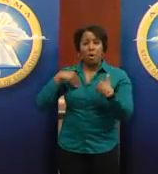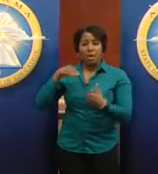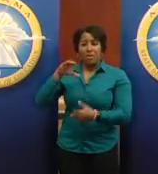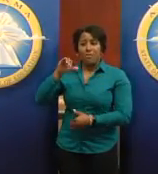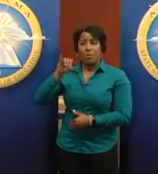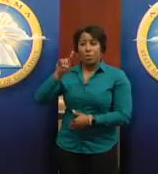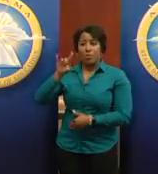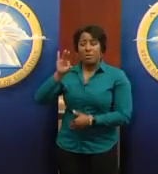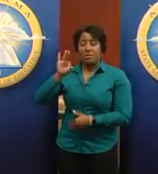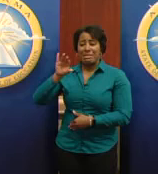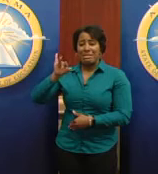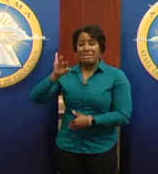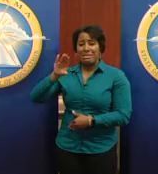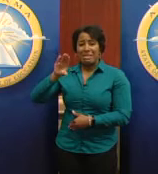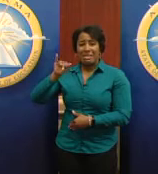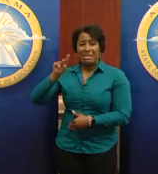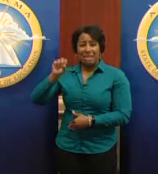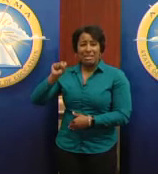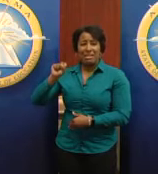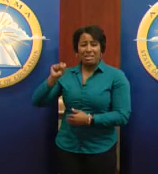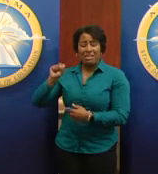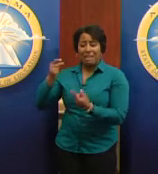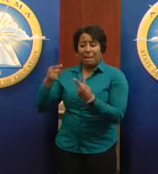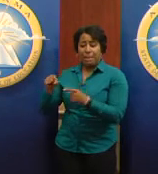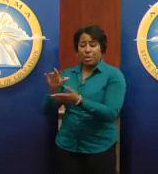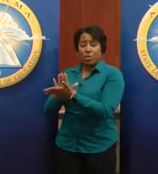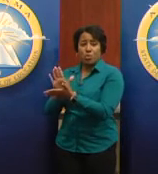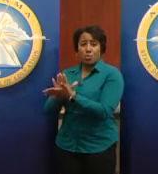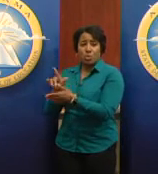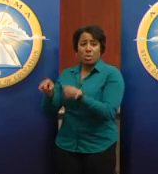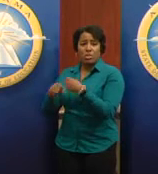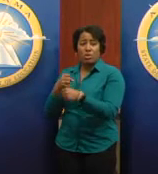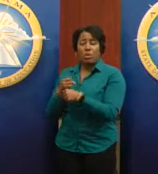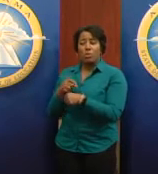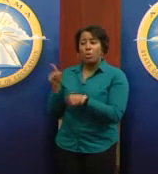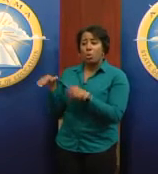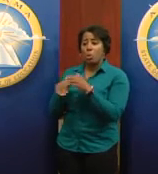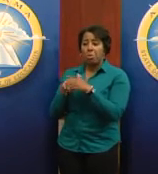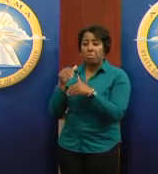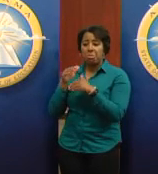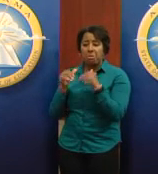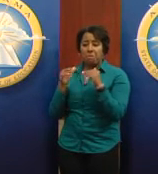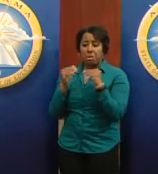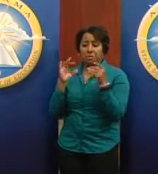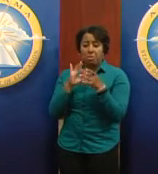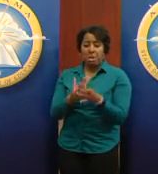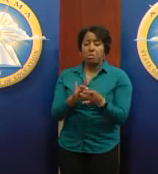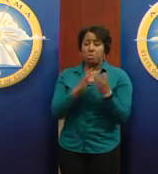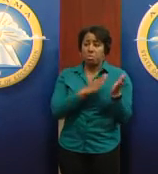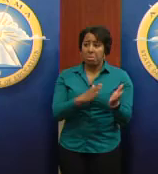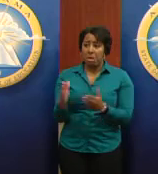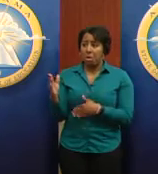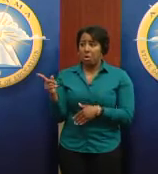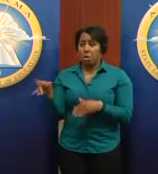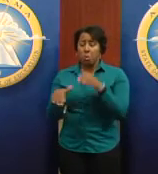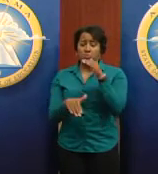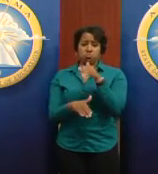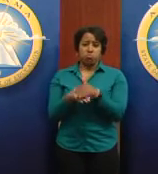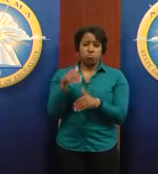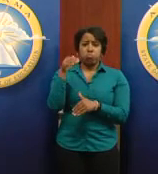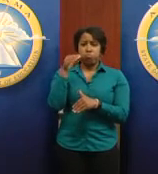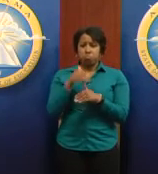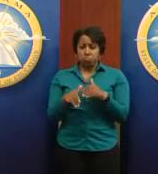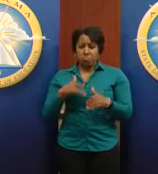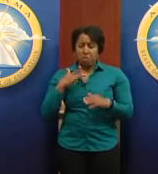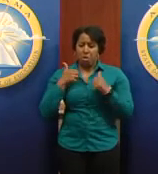year. How would you describe your overall comfort level with this plan? Are you extremely comfortable, or are you?